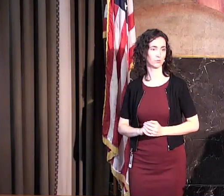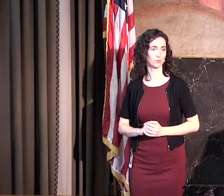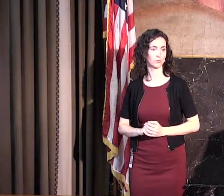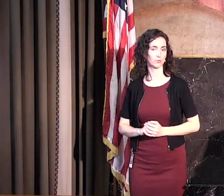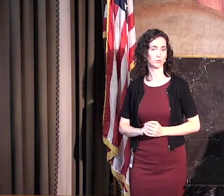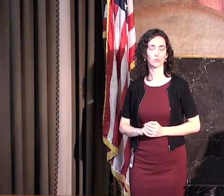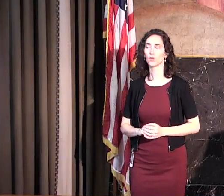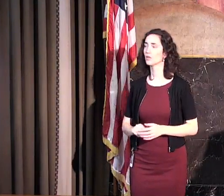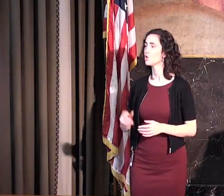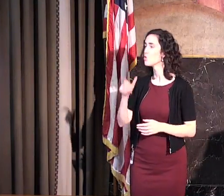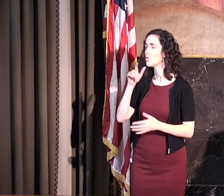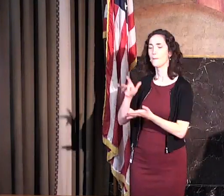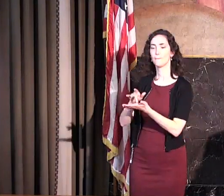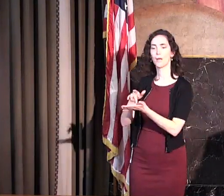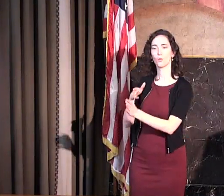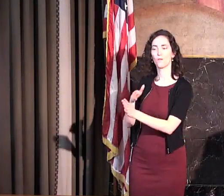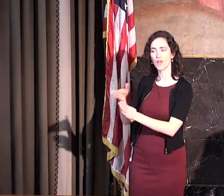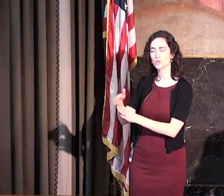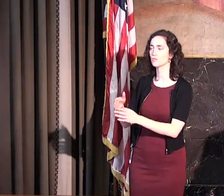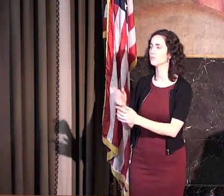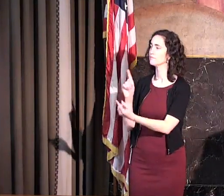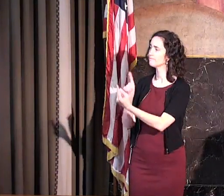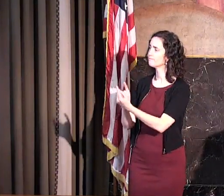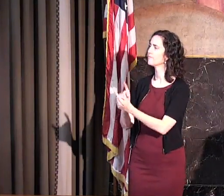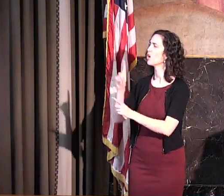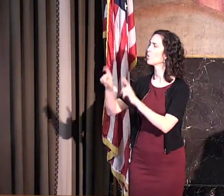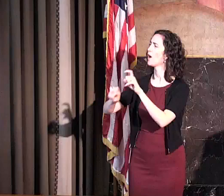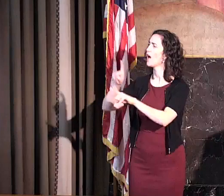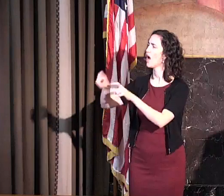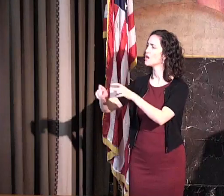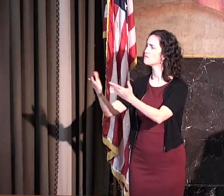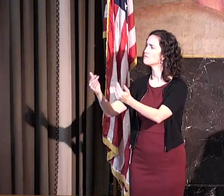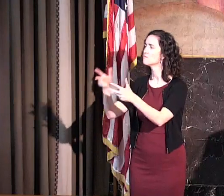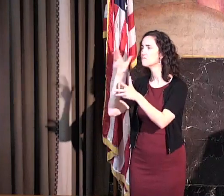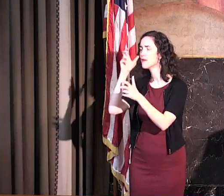Get with a medical professional, ask your questions and get them answered.